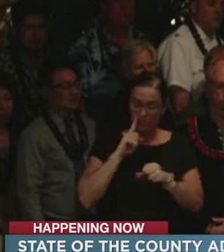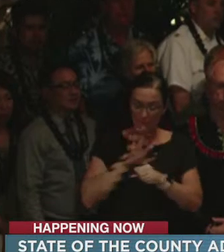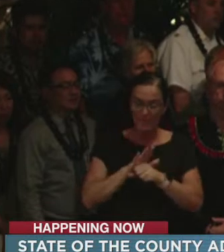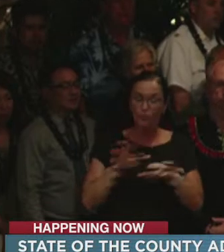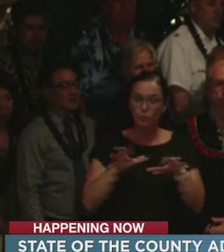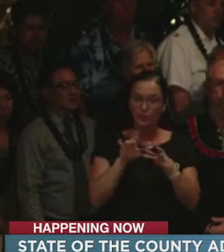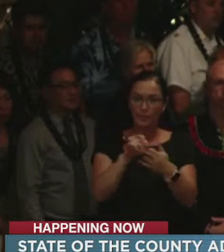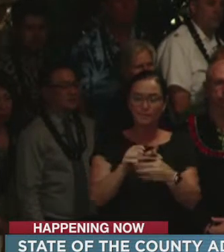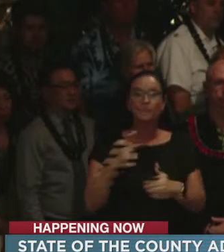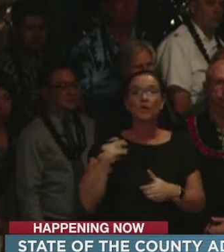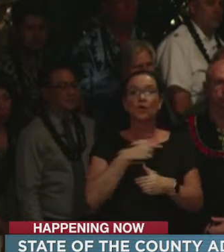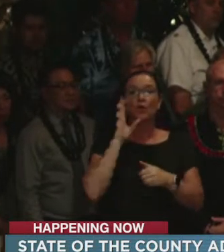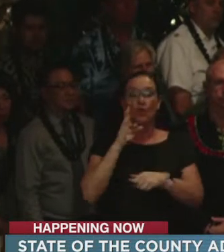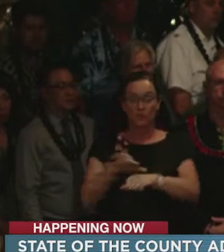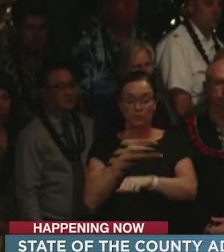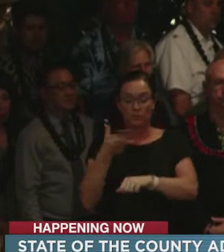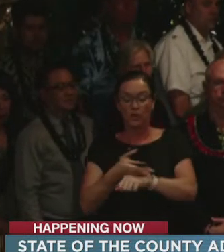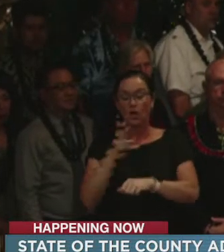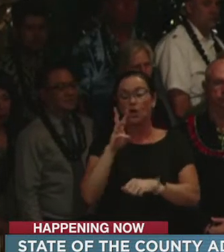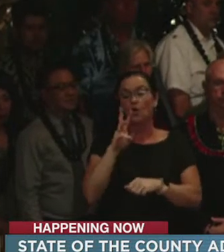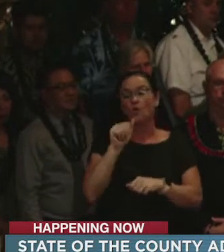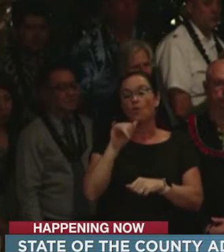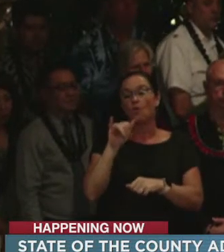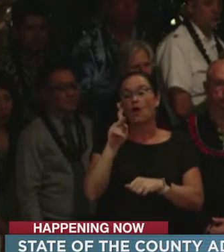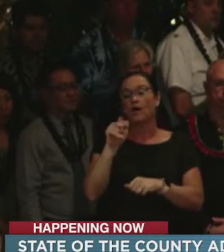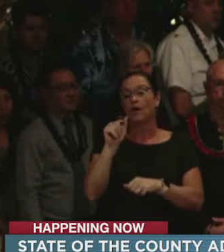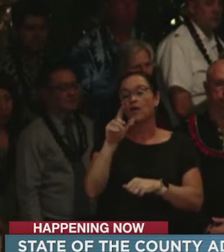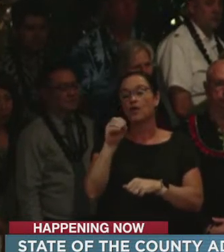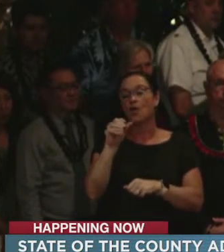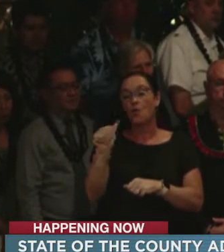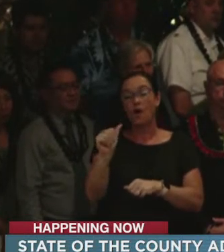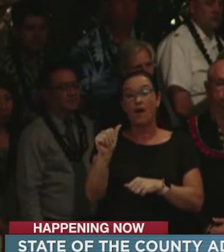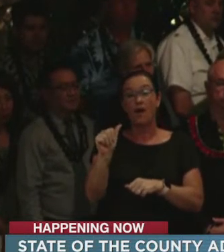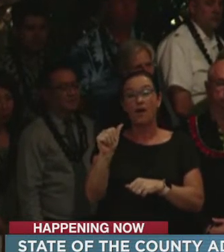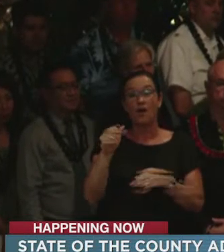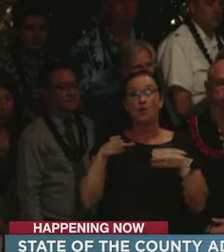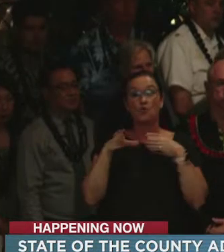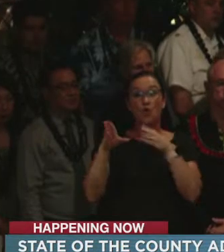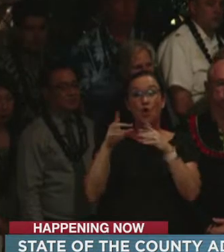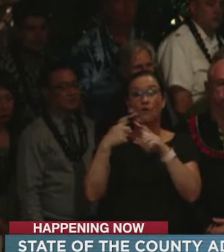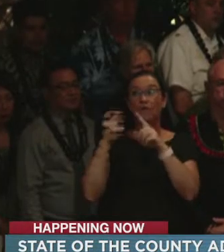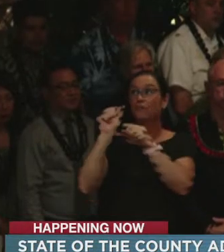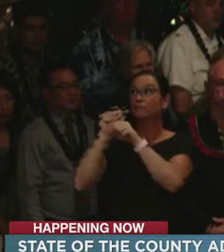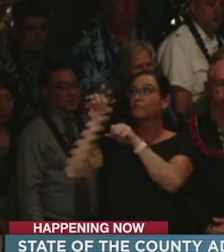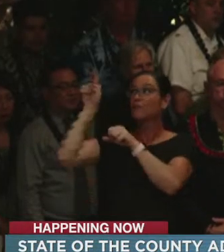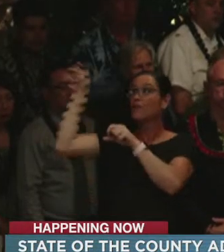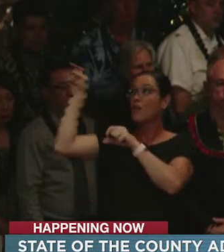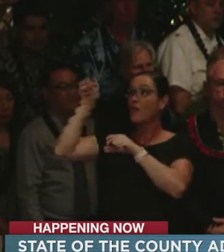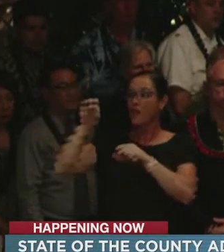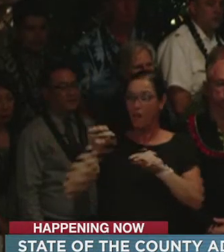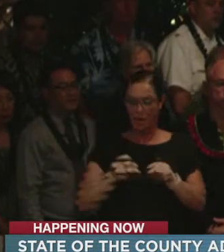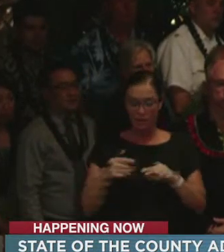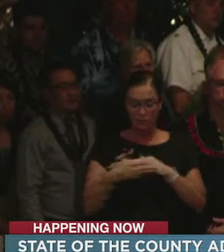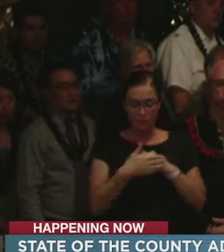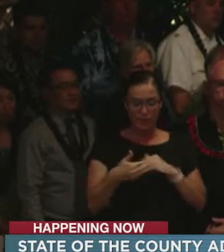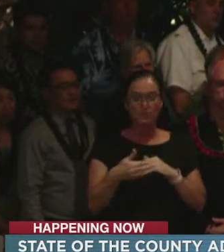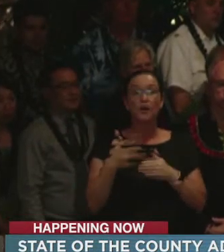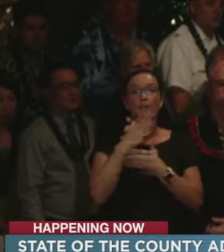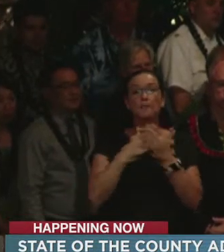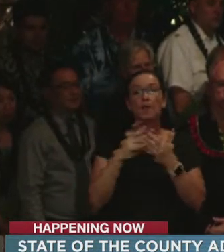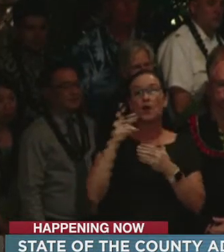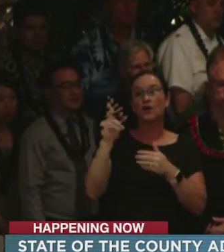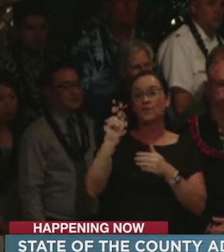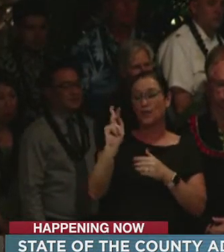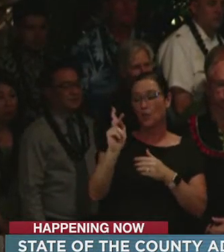will rehabilitate Waikoloa Road from Mauka to Makai, and portions of Kilauea